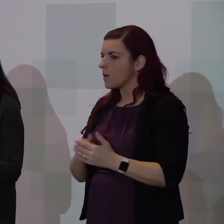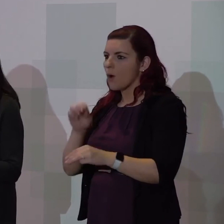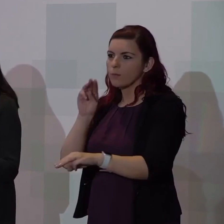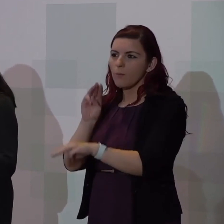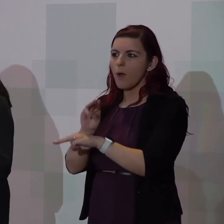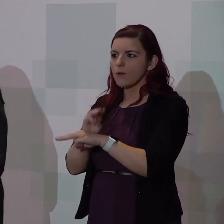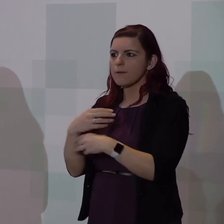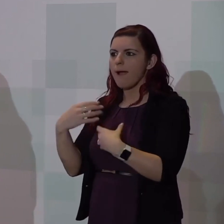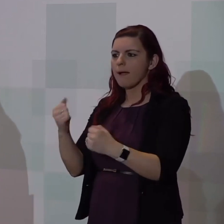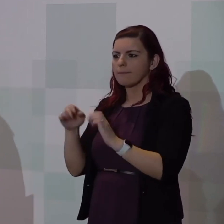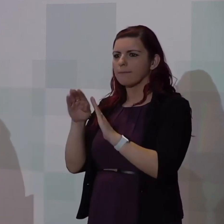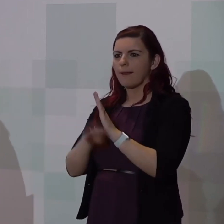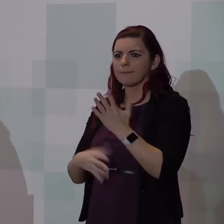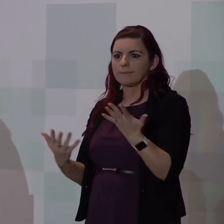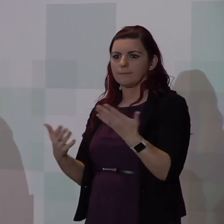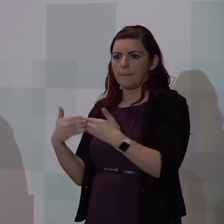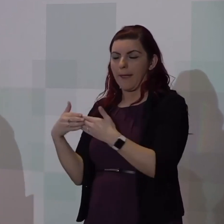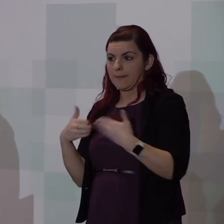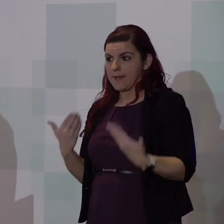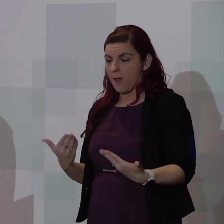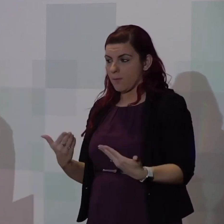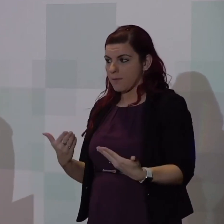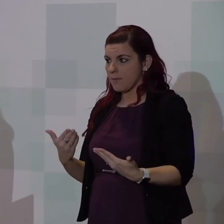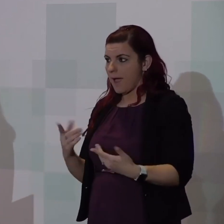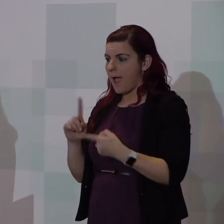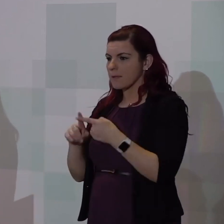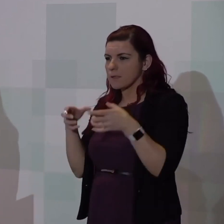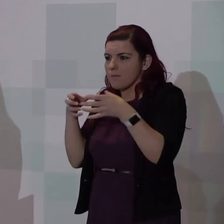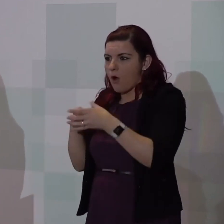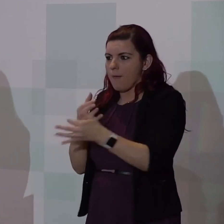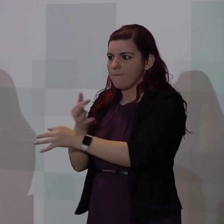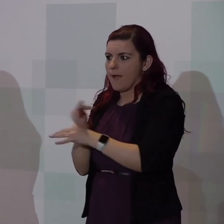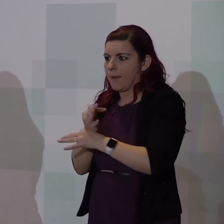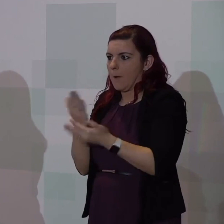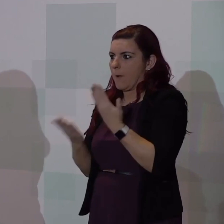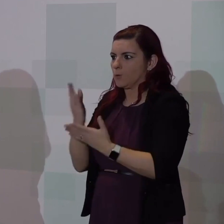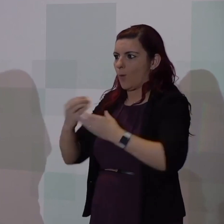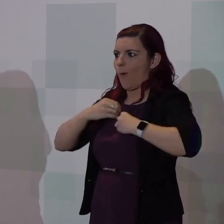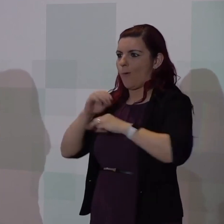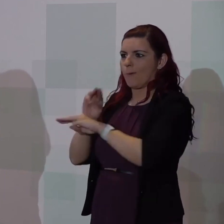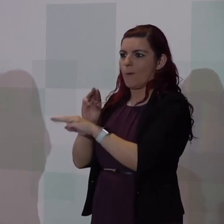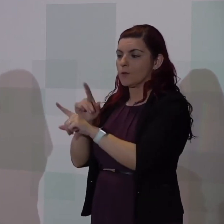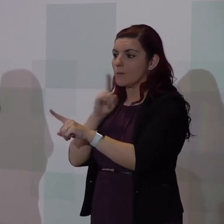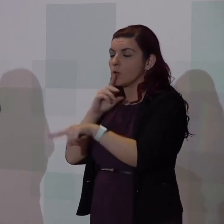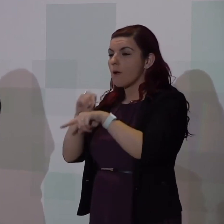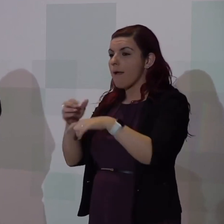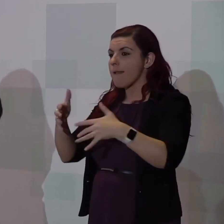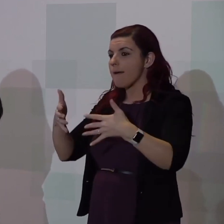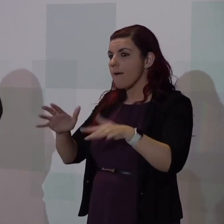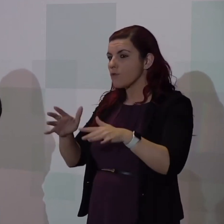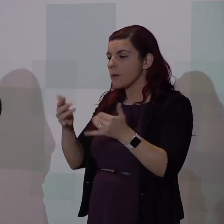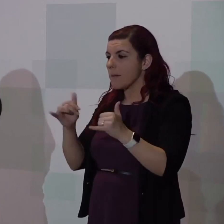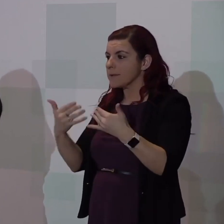are having less children, as we've seen, and smaller families than their own mothers did. But on average, I suppose we might